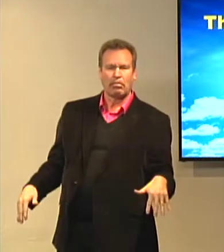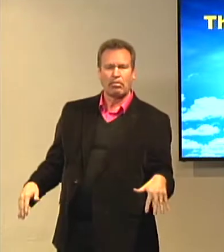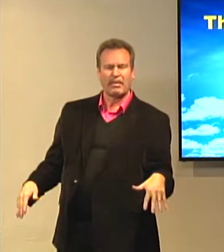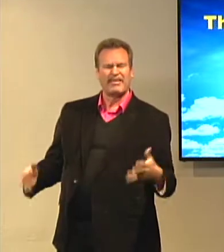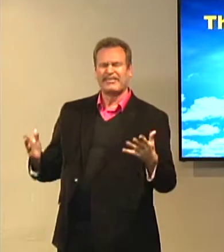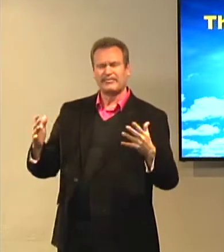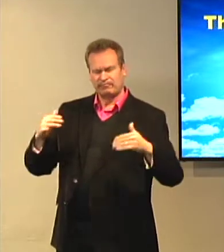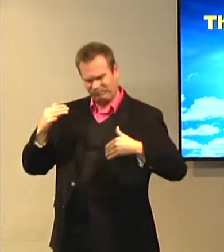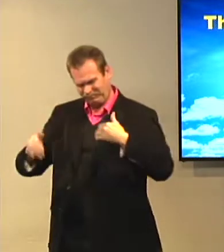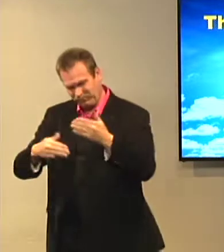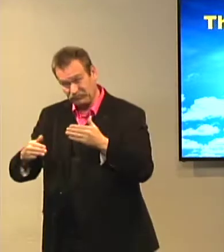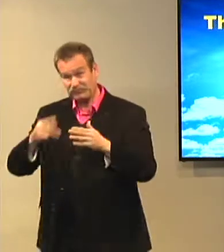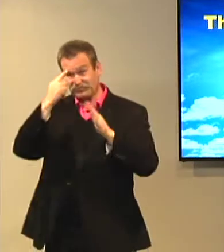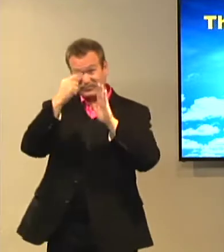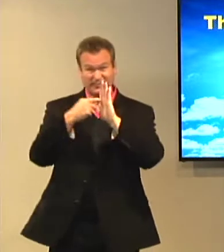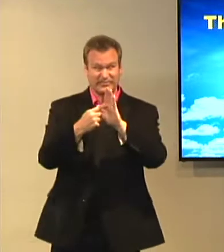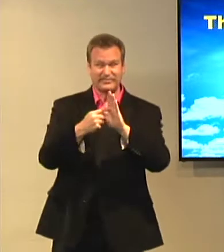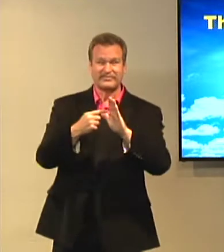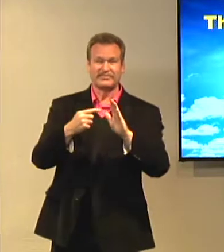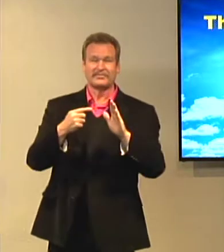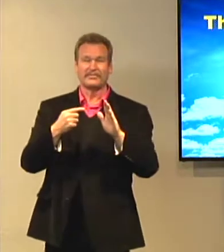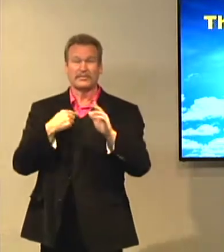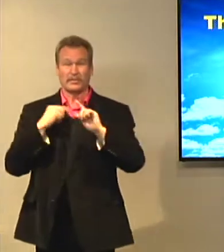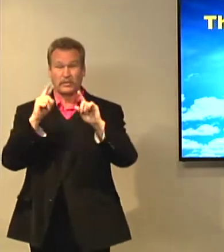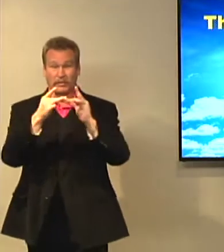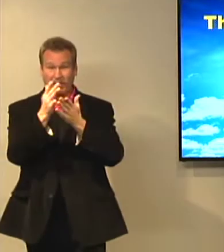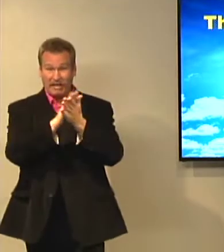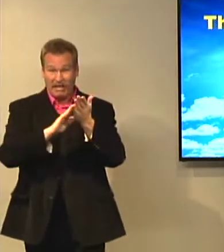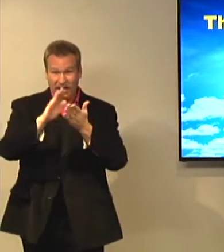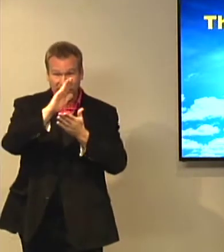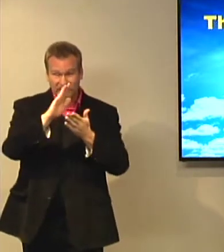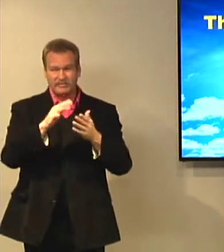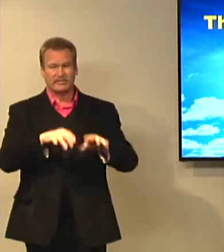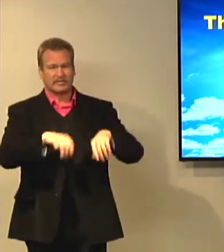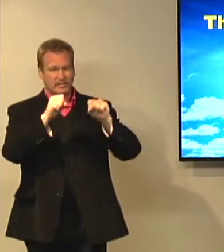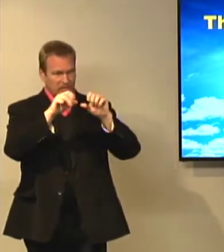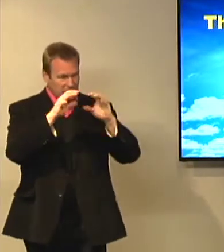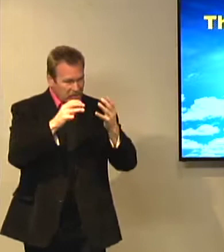We are not to stop, but we are to continue to do what's right.